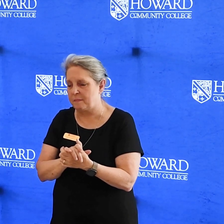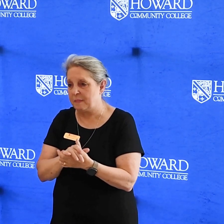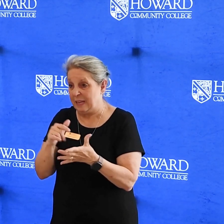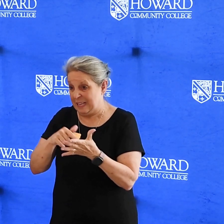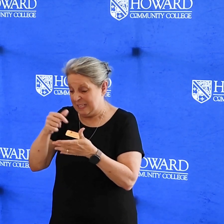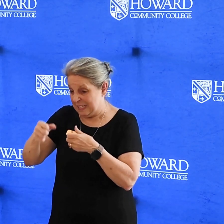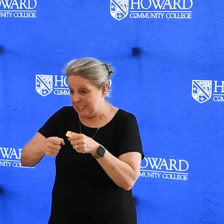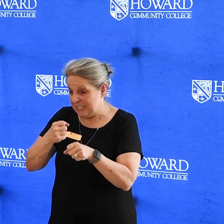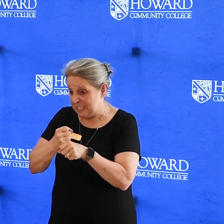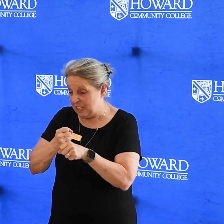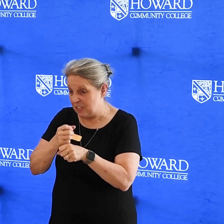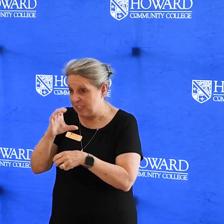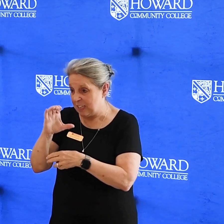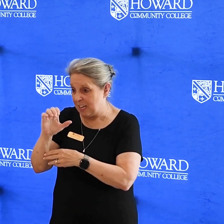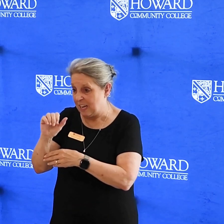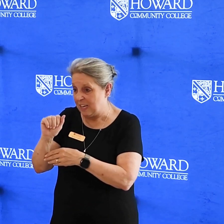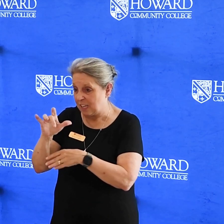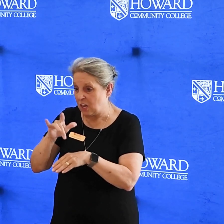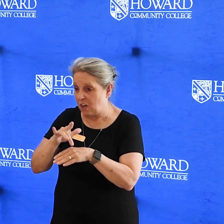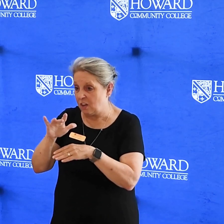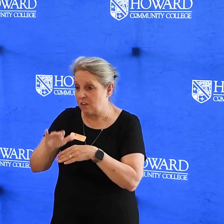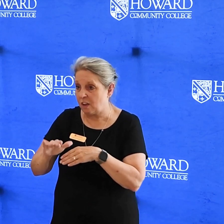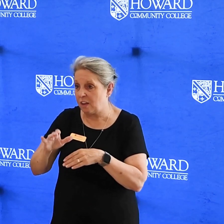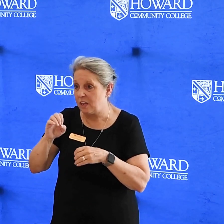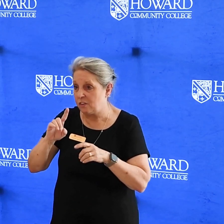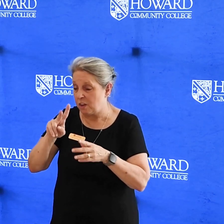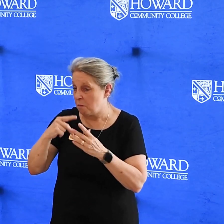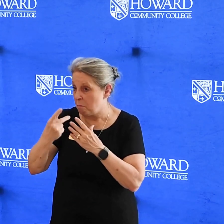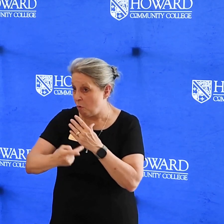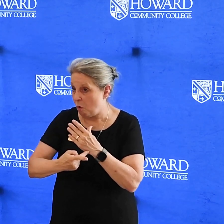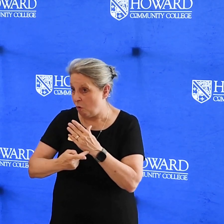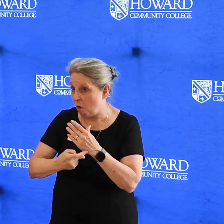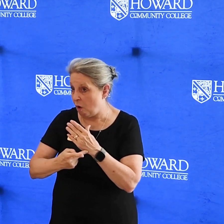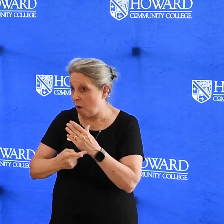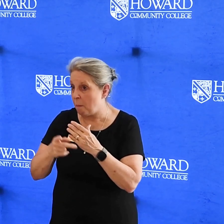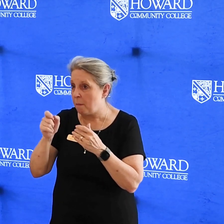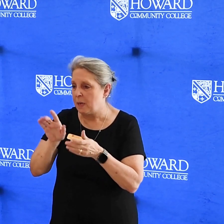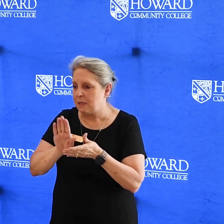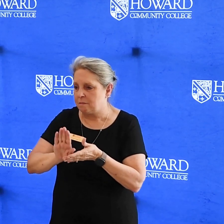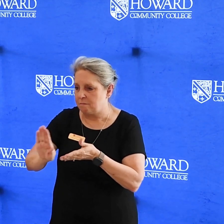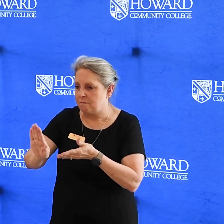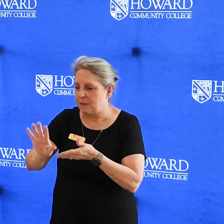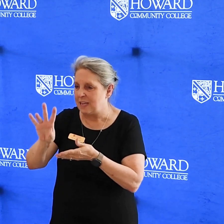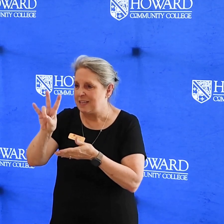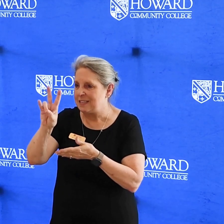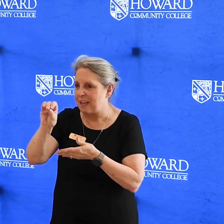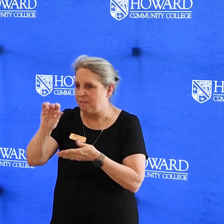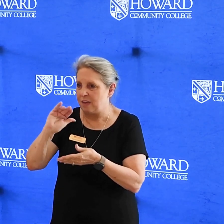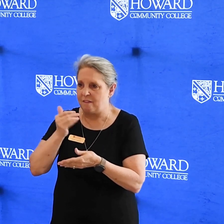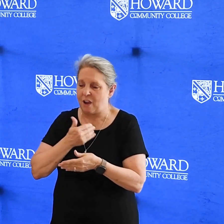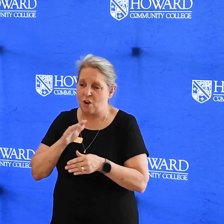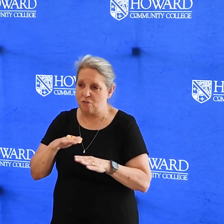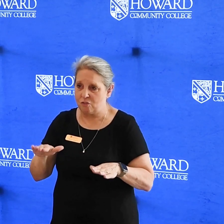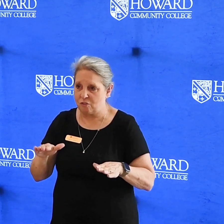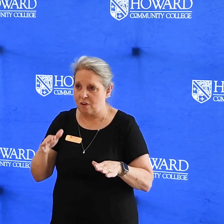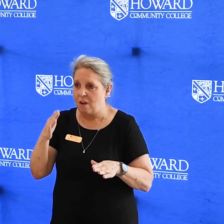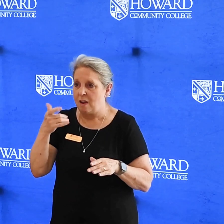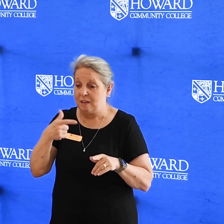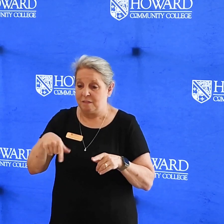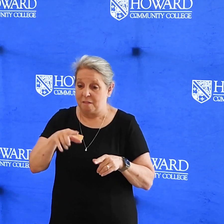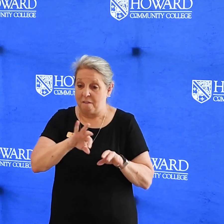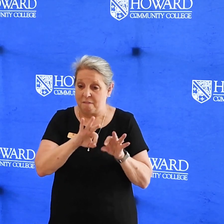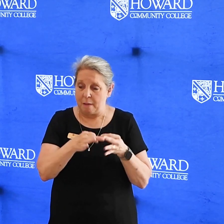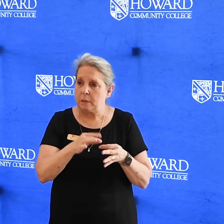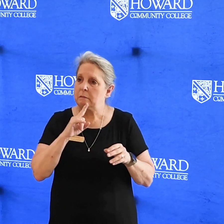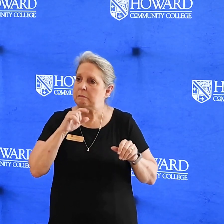This year alone, the CAC's early childhood education program had to turn away 70 of our children from eligible